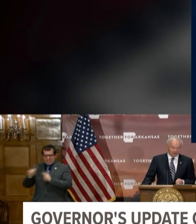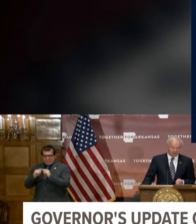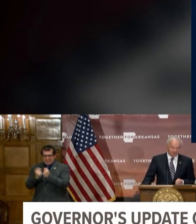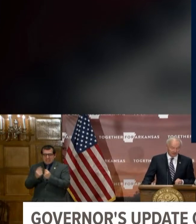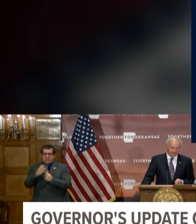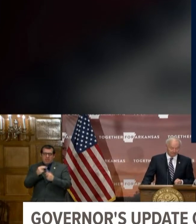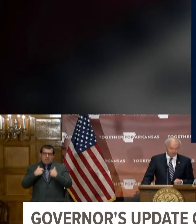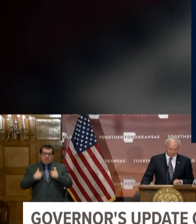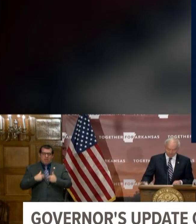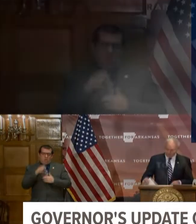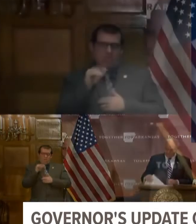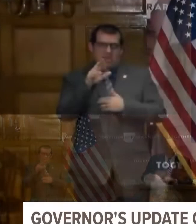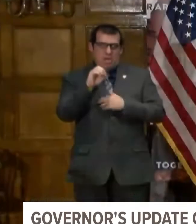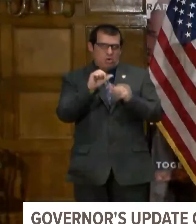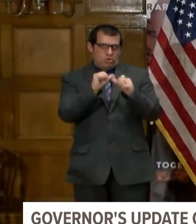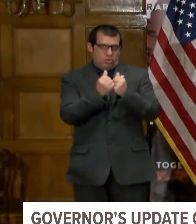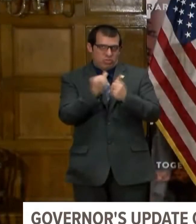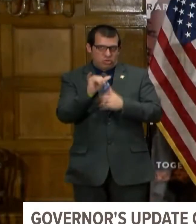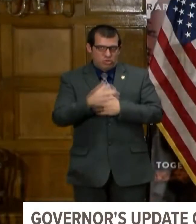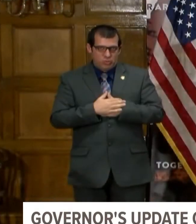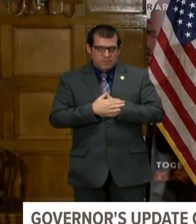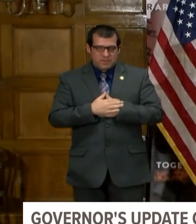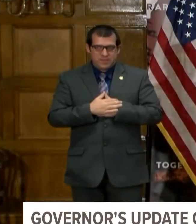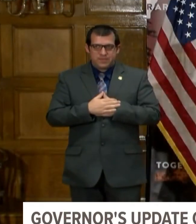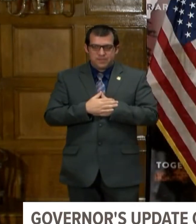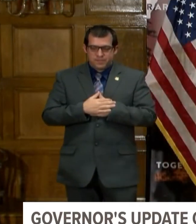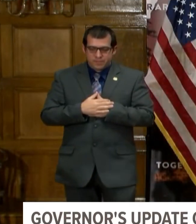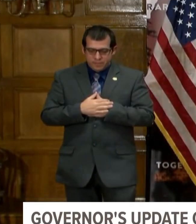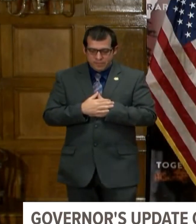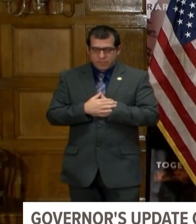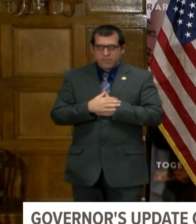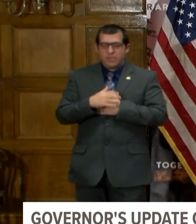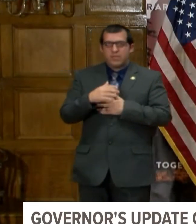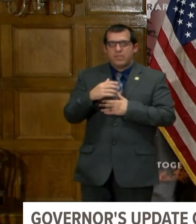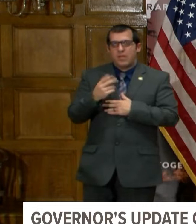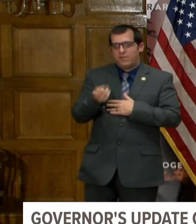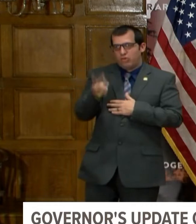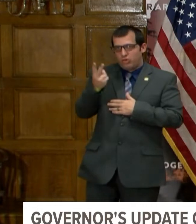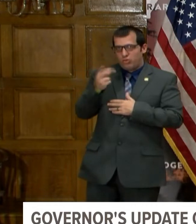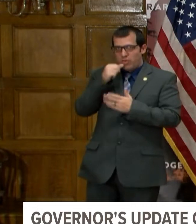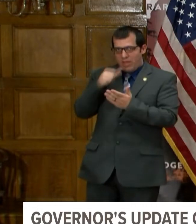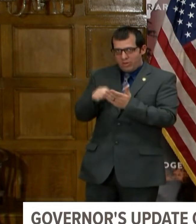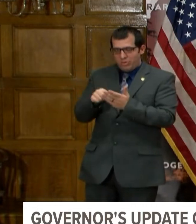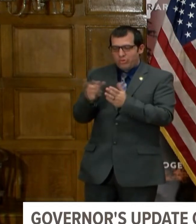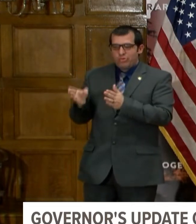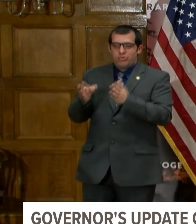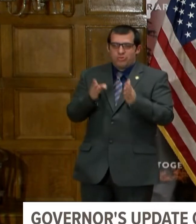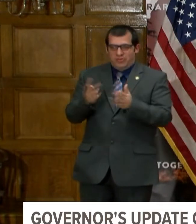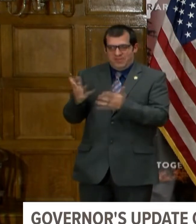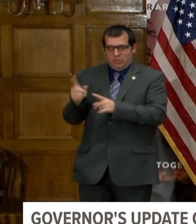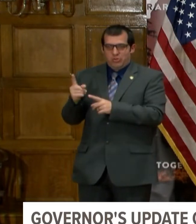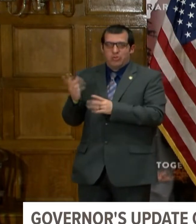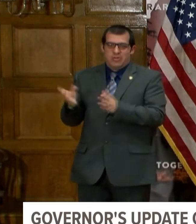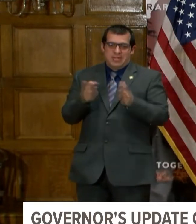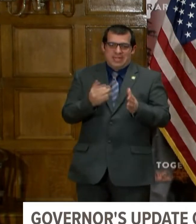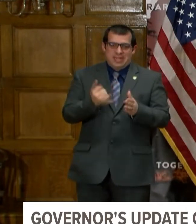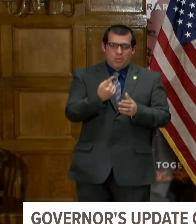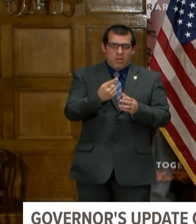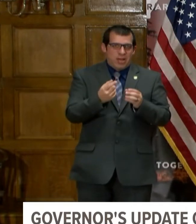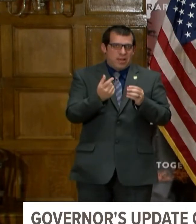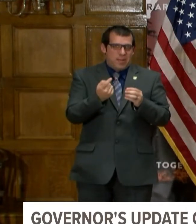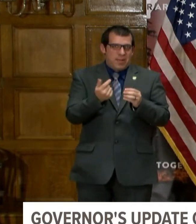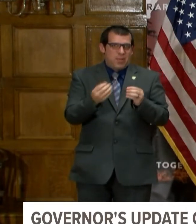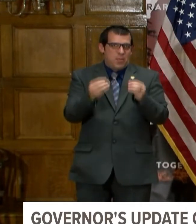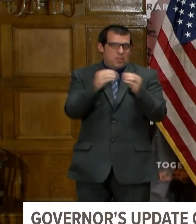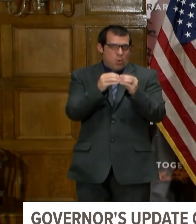Healthcare Association. I said that I had two notes. This is a little bit lighter, and this